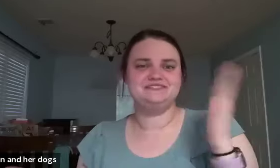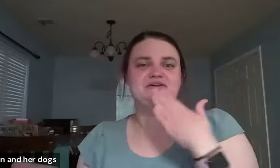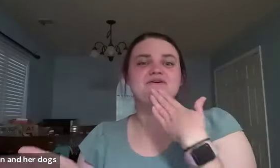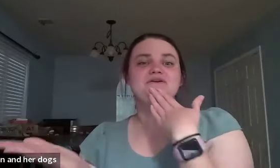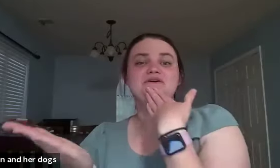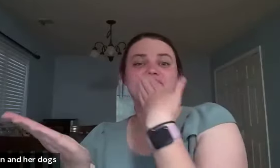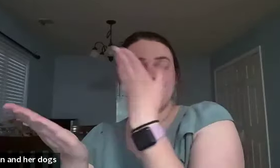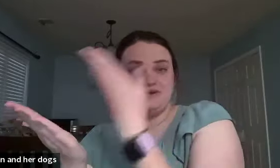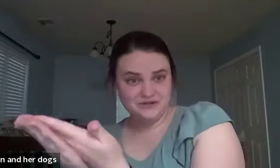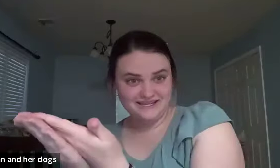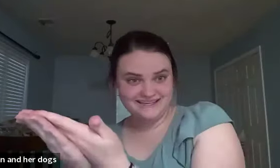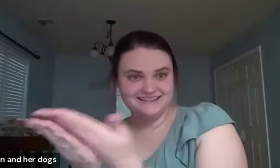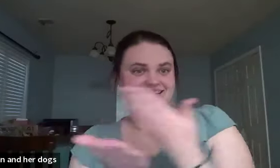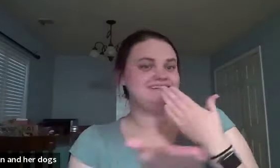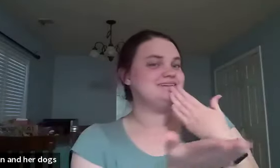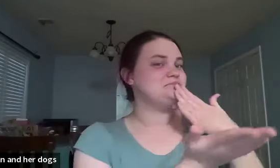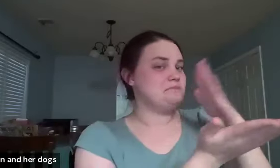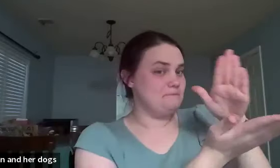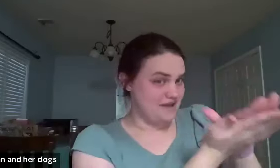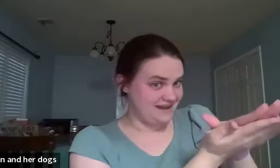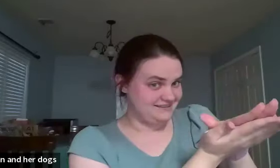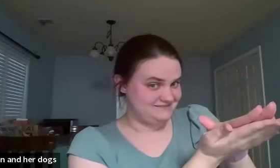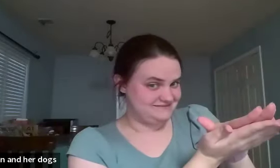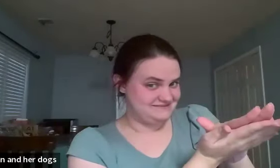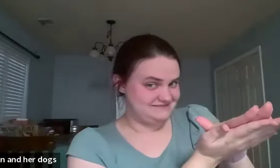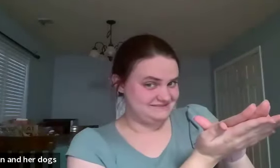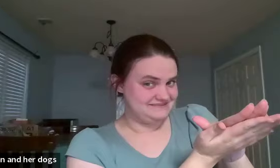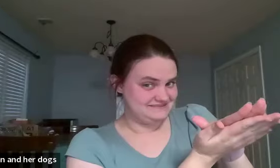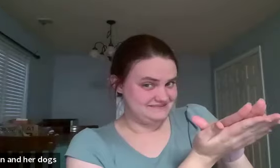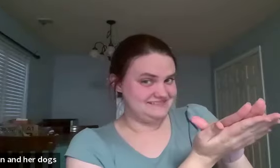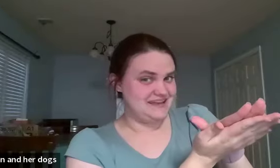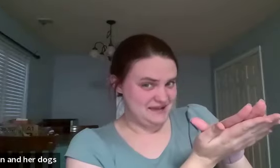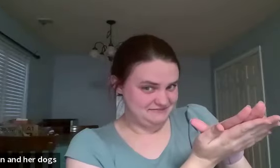So good, bad. Okay.